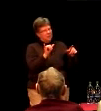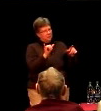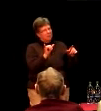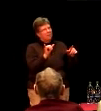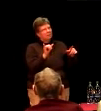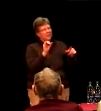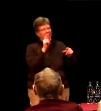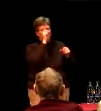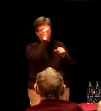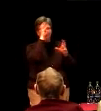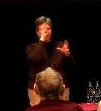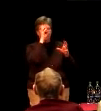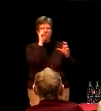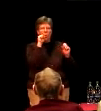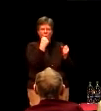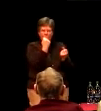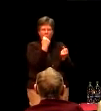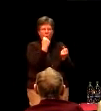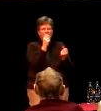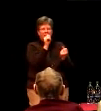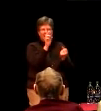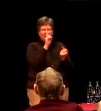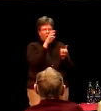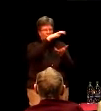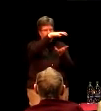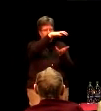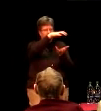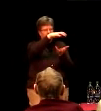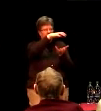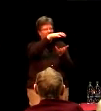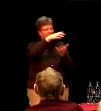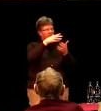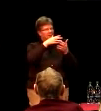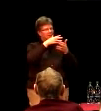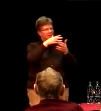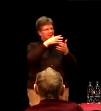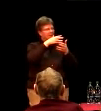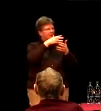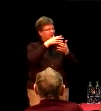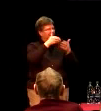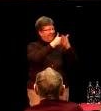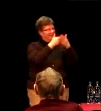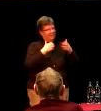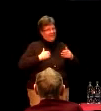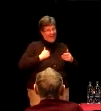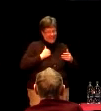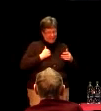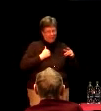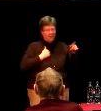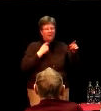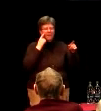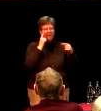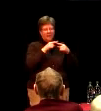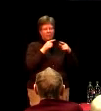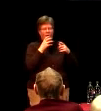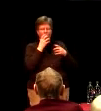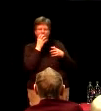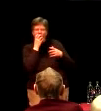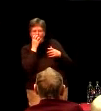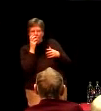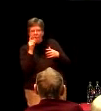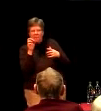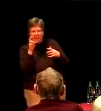If you picture a cold air mass up over Canada, which is where it usually is, right? And think about warmer air masses